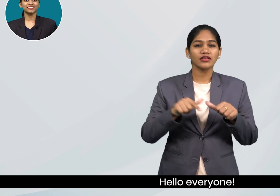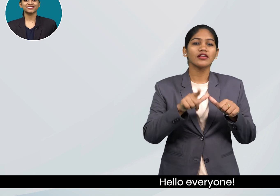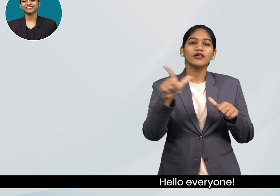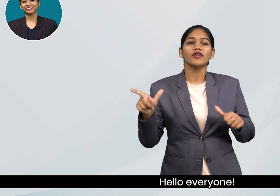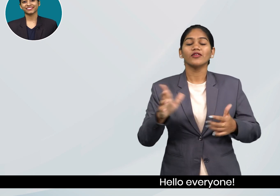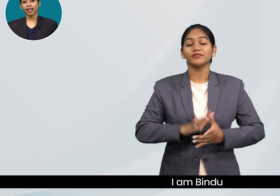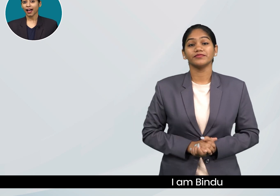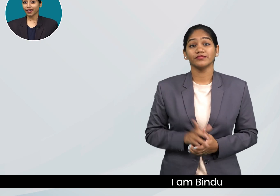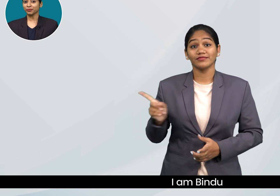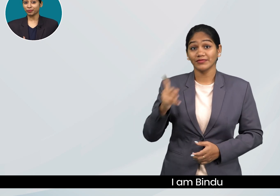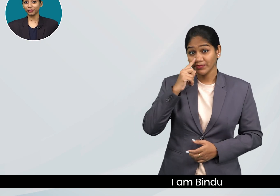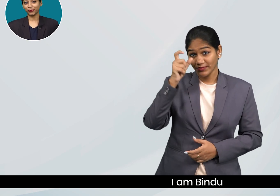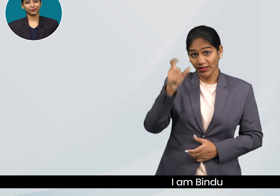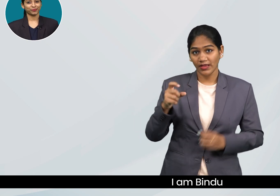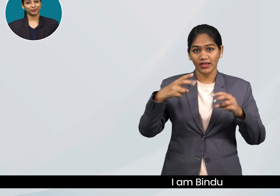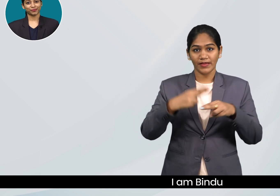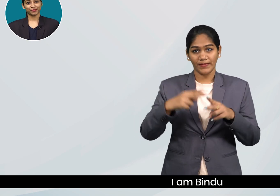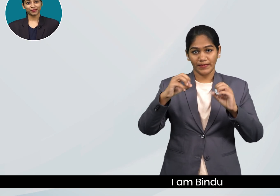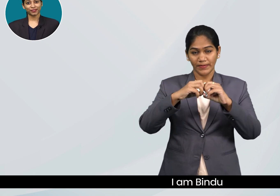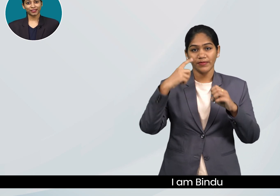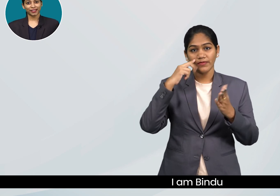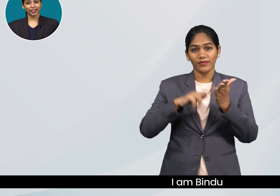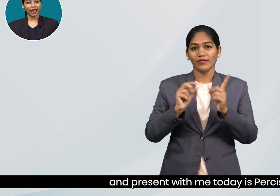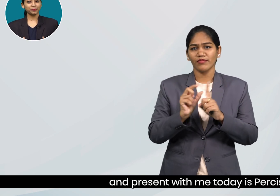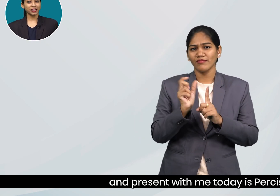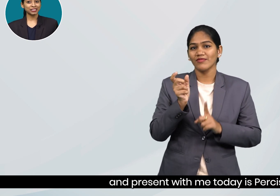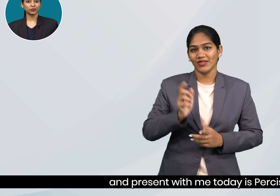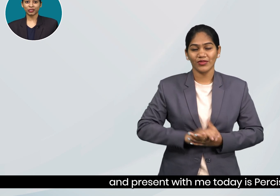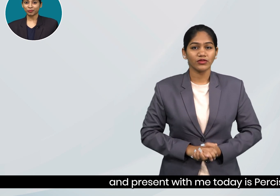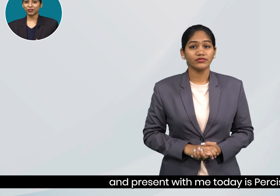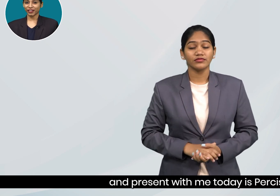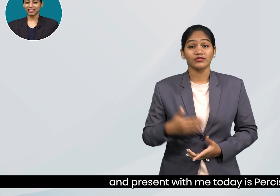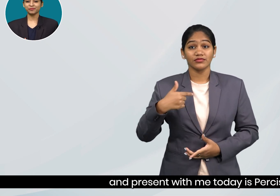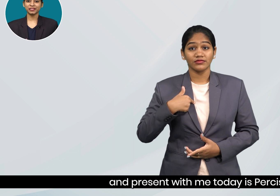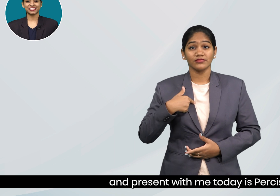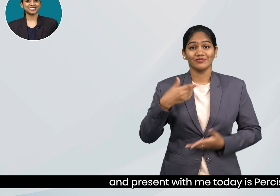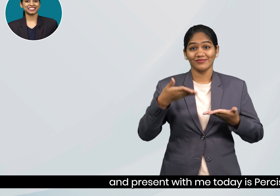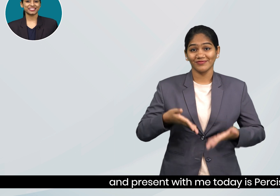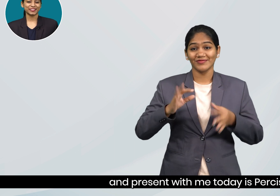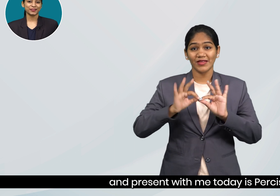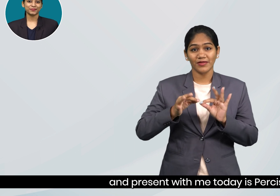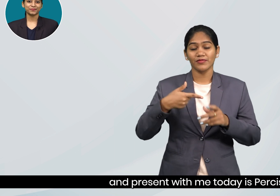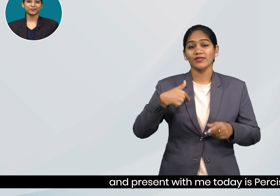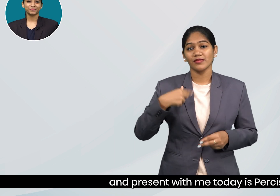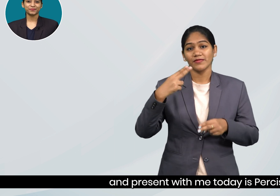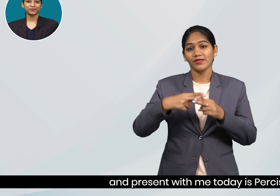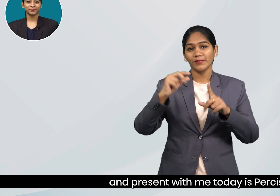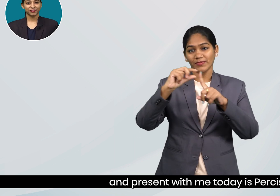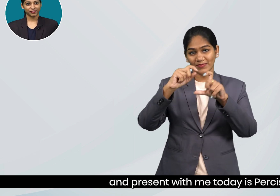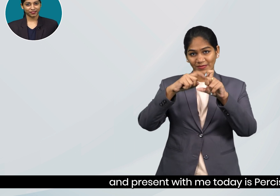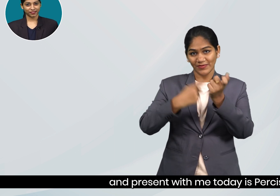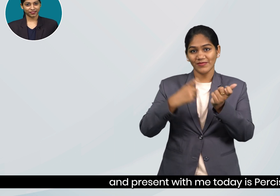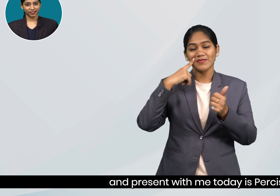Hello everyone, I am Bindu and present with me today is Persis.